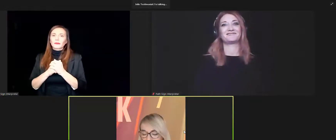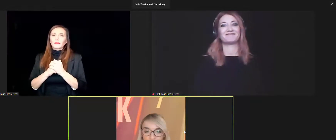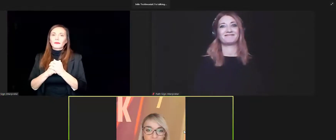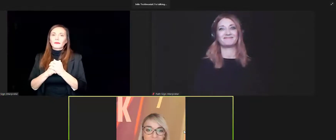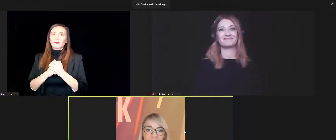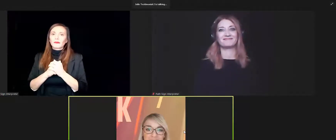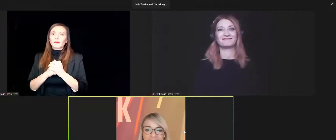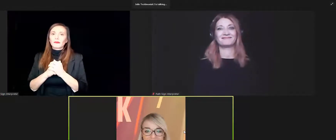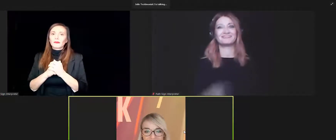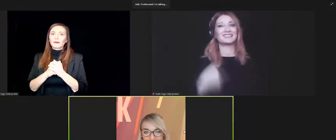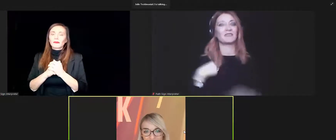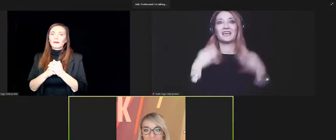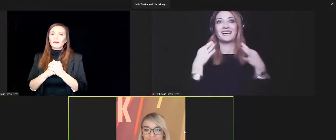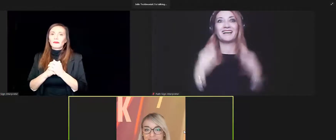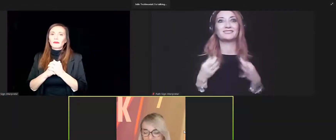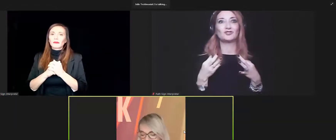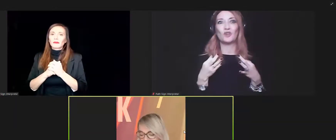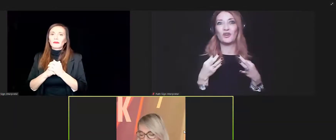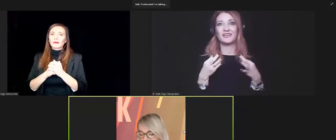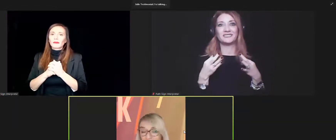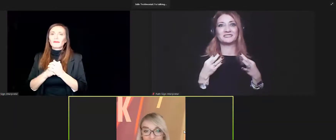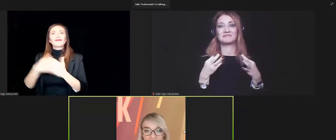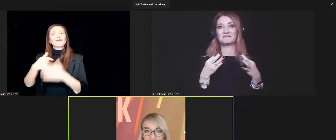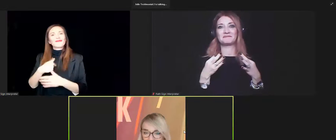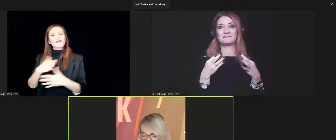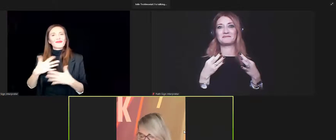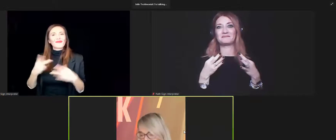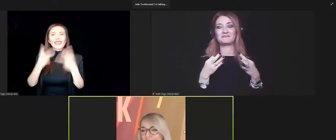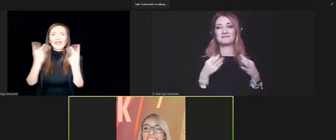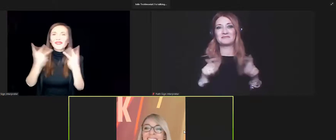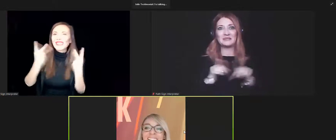my first time in English, so let's go.